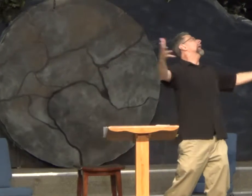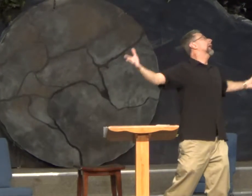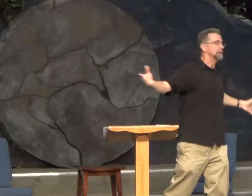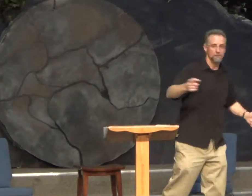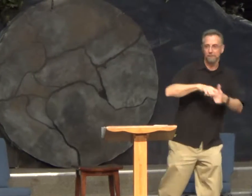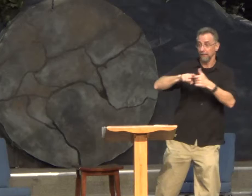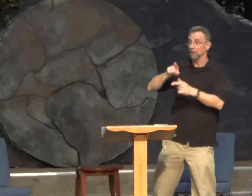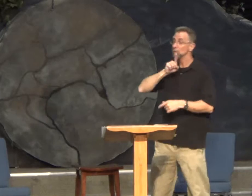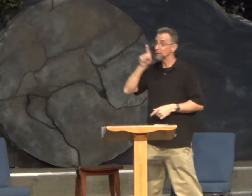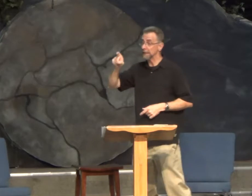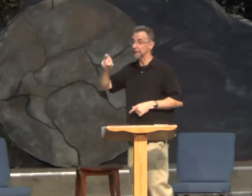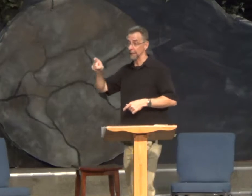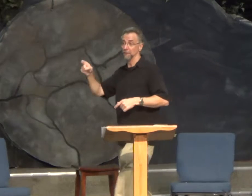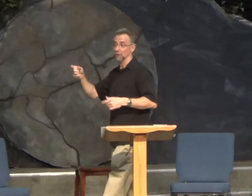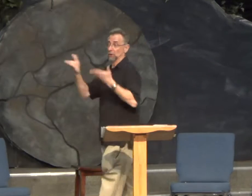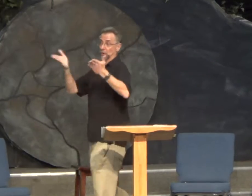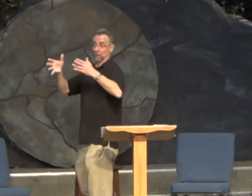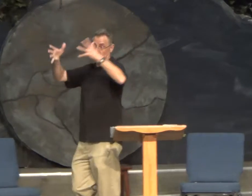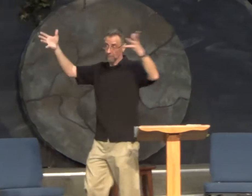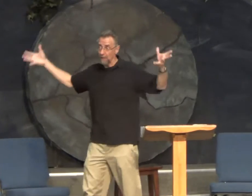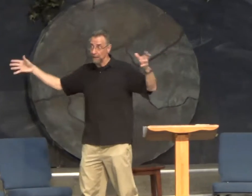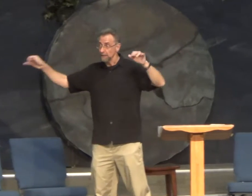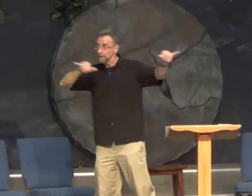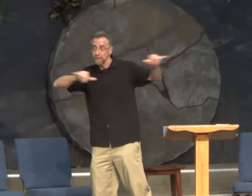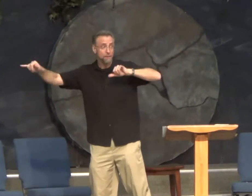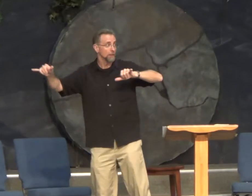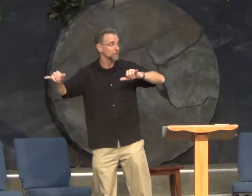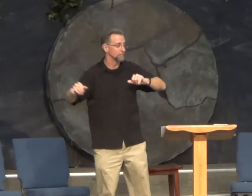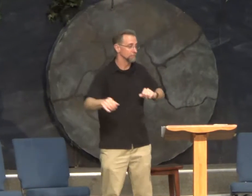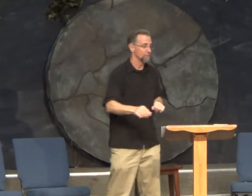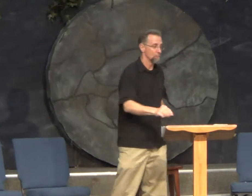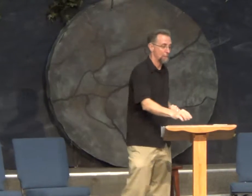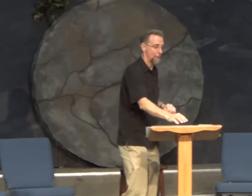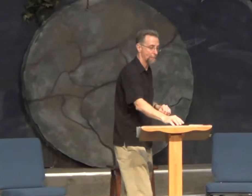If God forgives much, then we need to serve much in the same way.